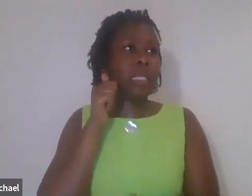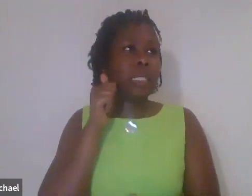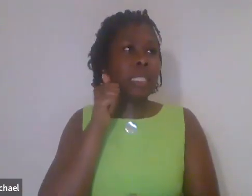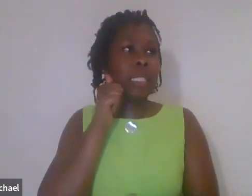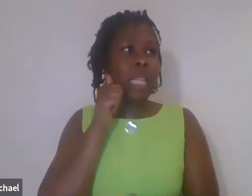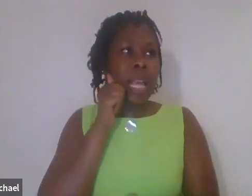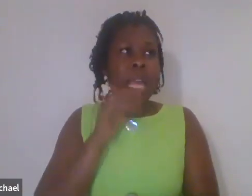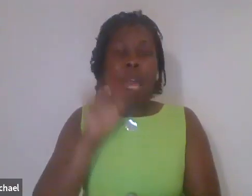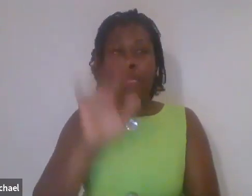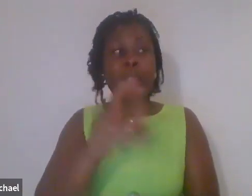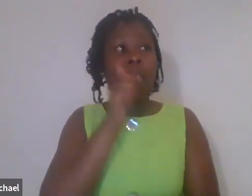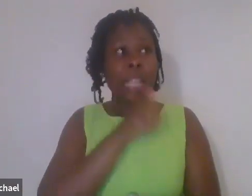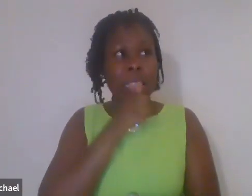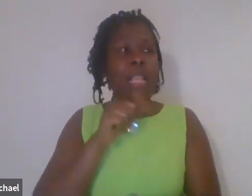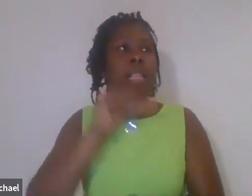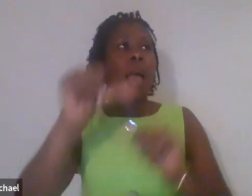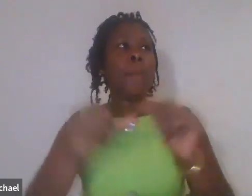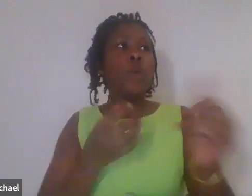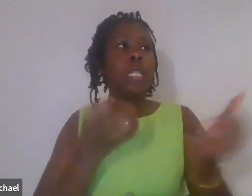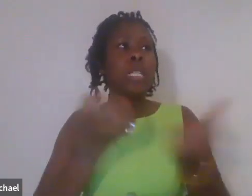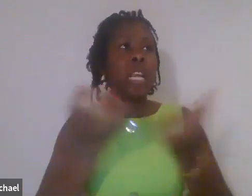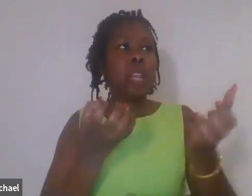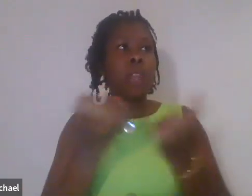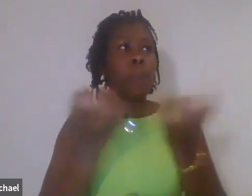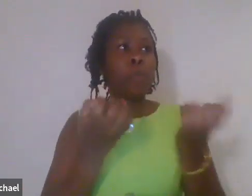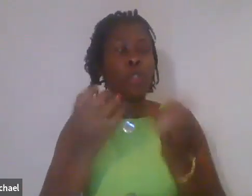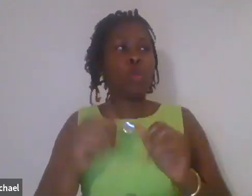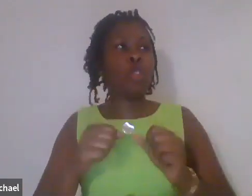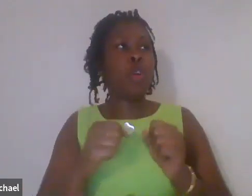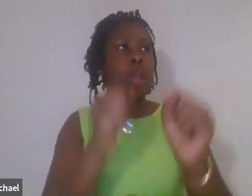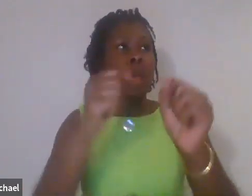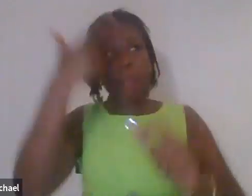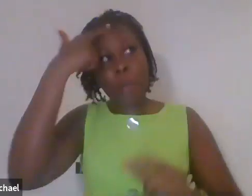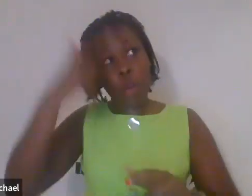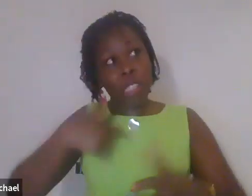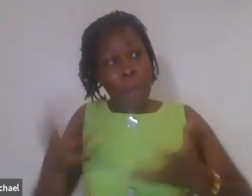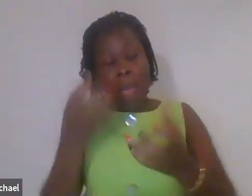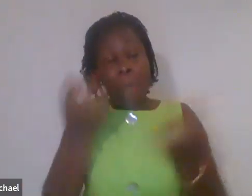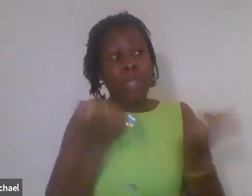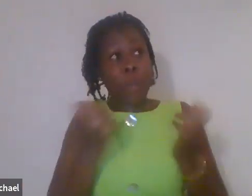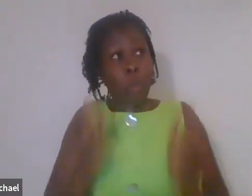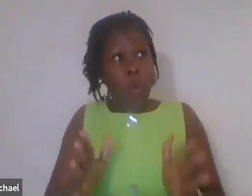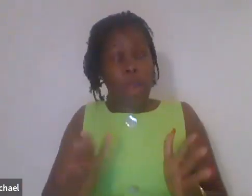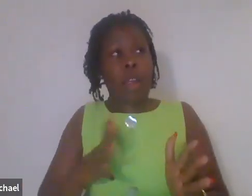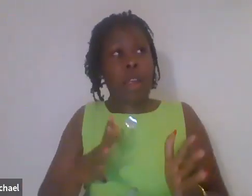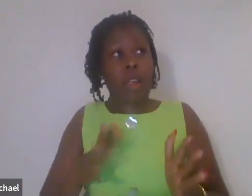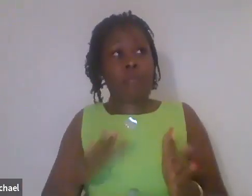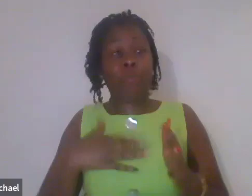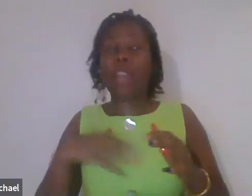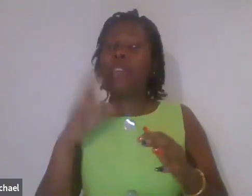I'm reading The Secret now. This is about internet push because now I'm Right now, because I'm an entrepreneur,